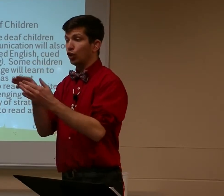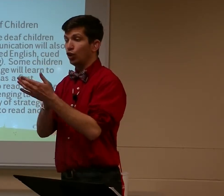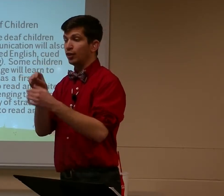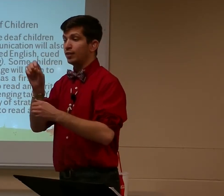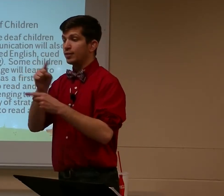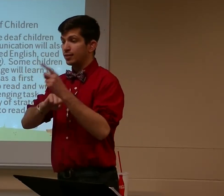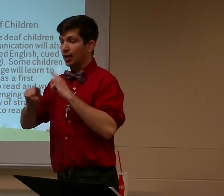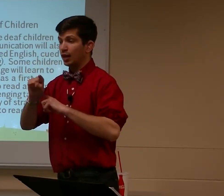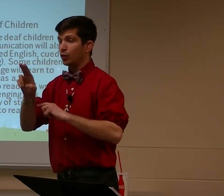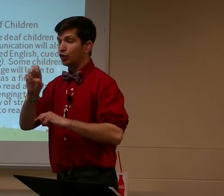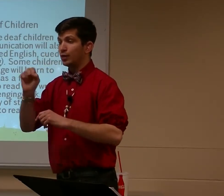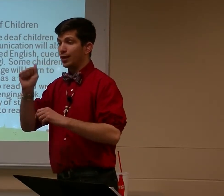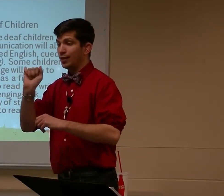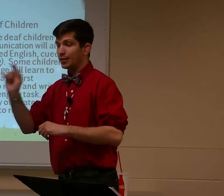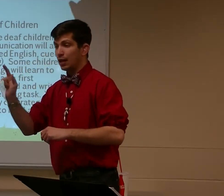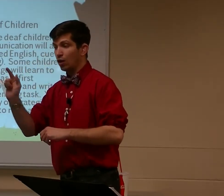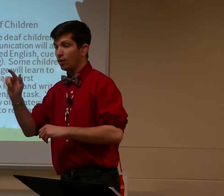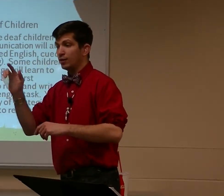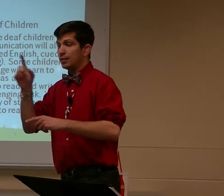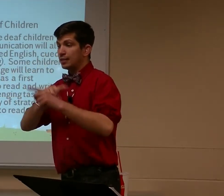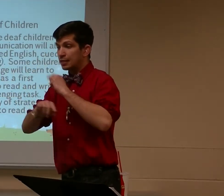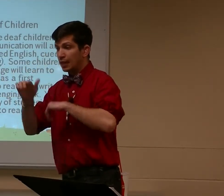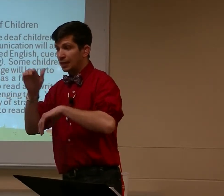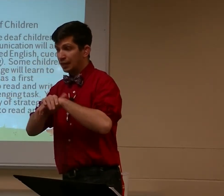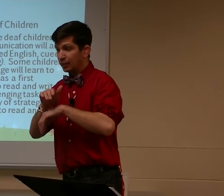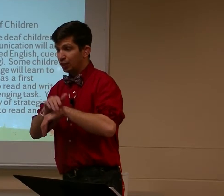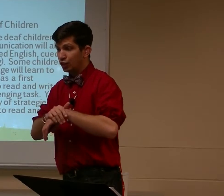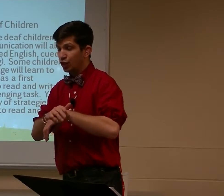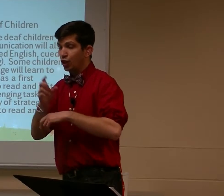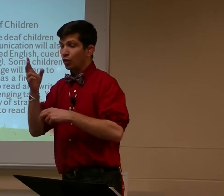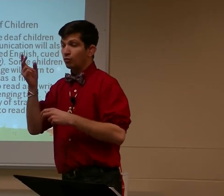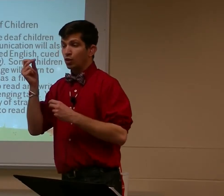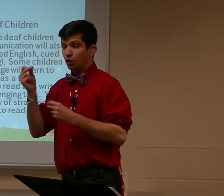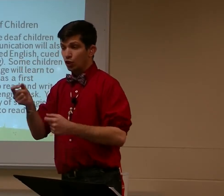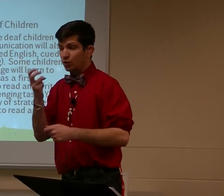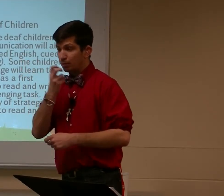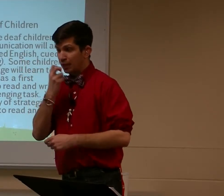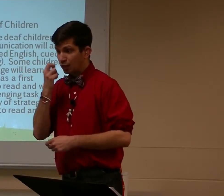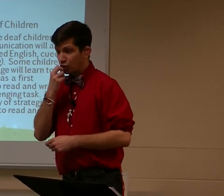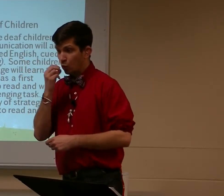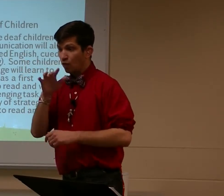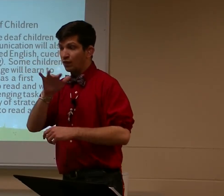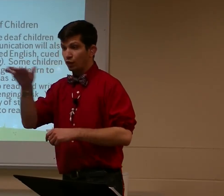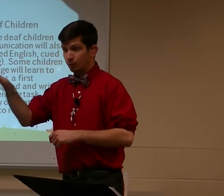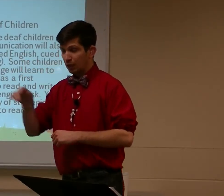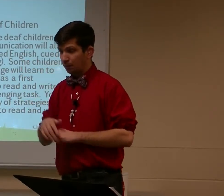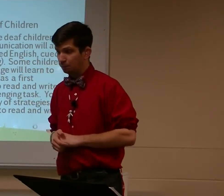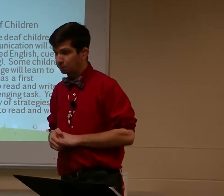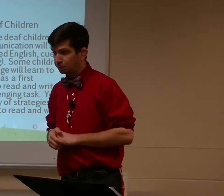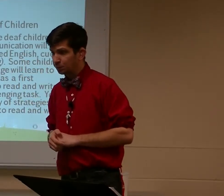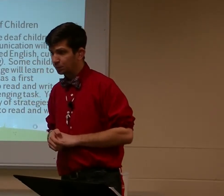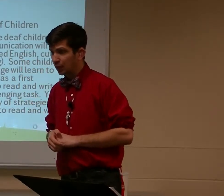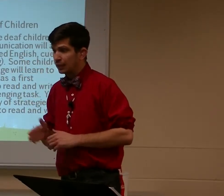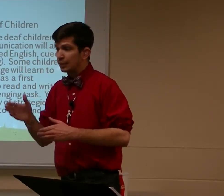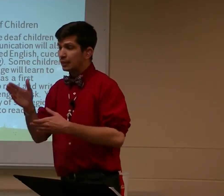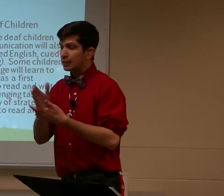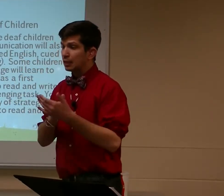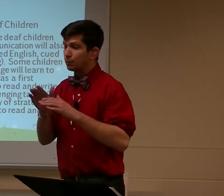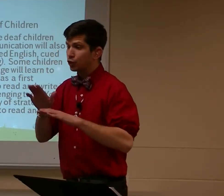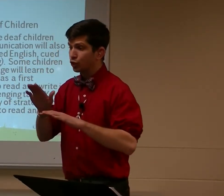learn sign language using ASL, sign English, cue speech, or fingerspell. Some